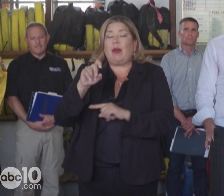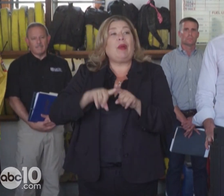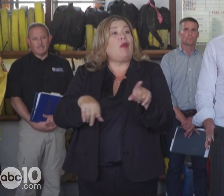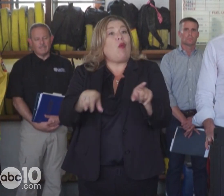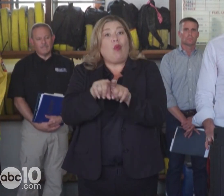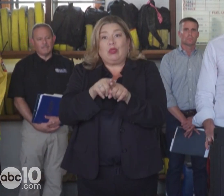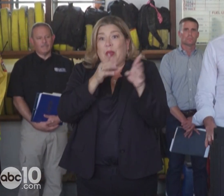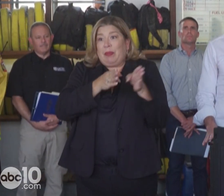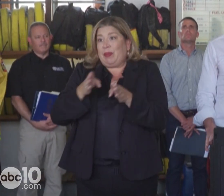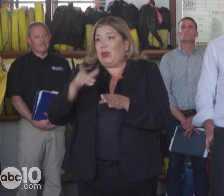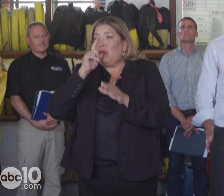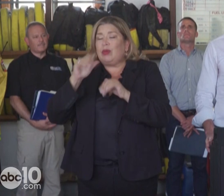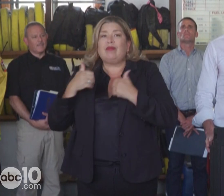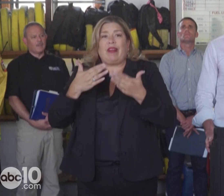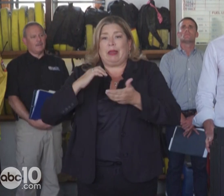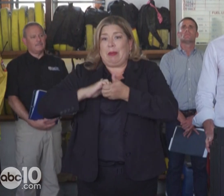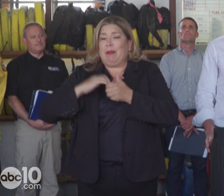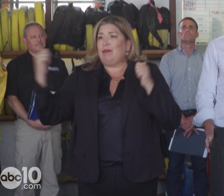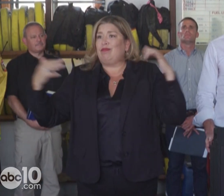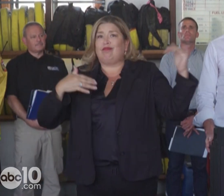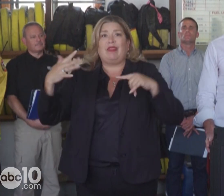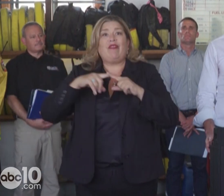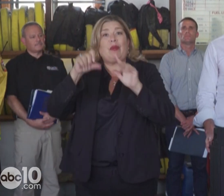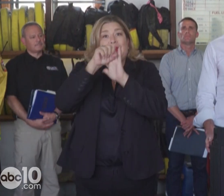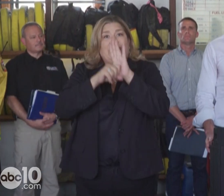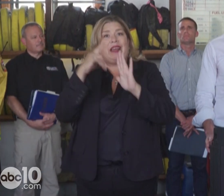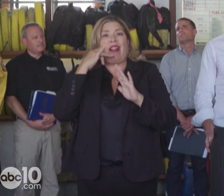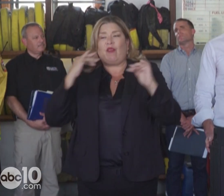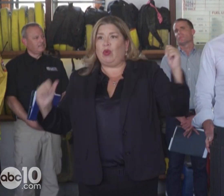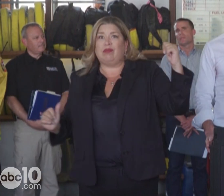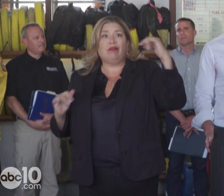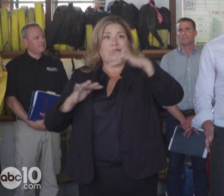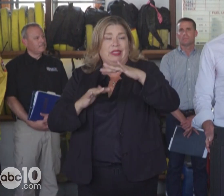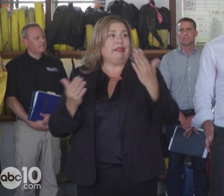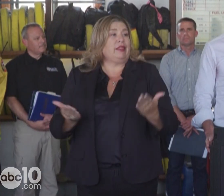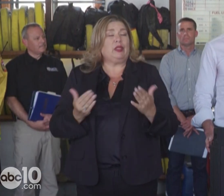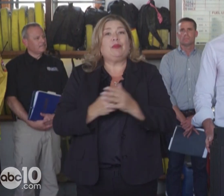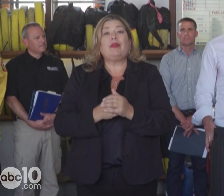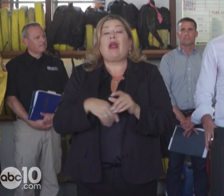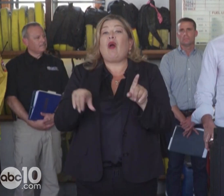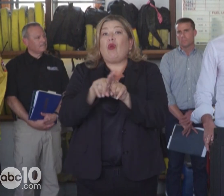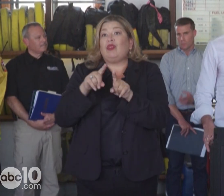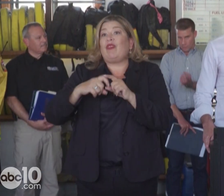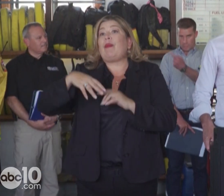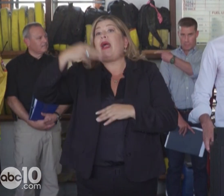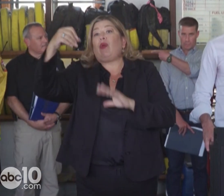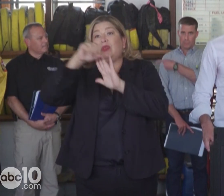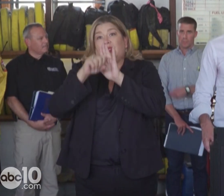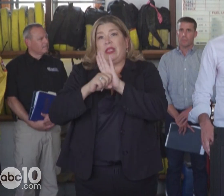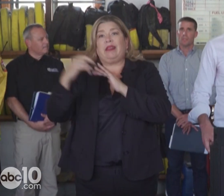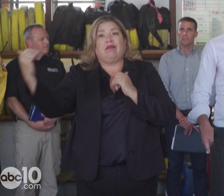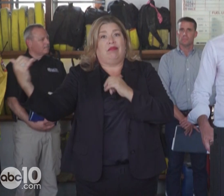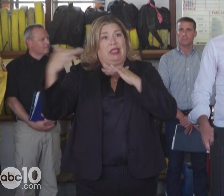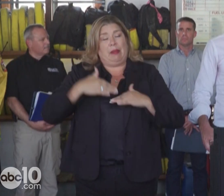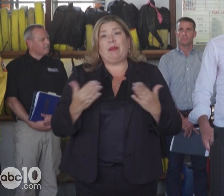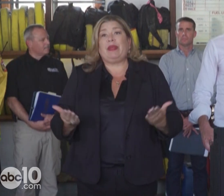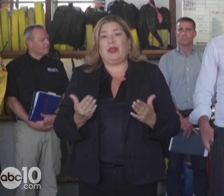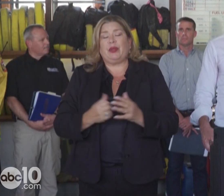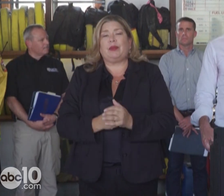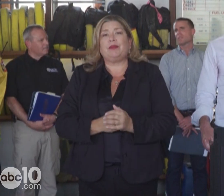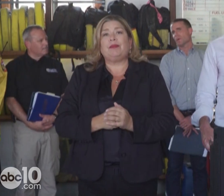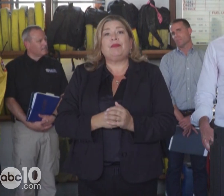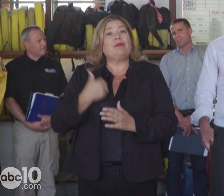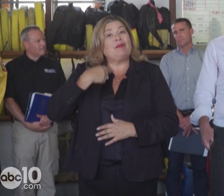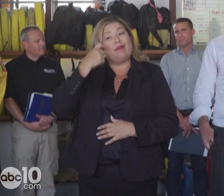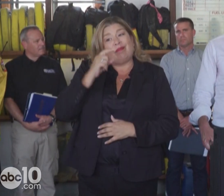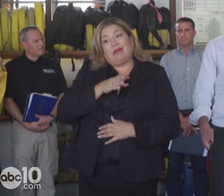folks that are providing mutual aid from all throughout the state of California and from outside of the state of California. I was just down